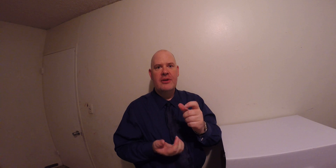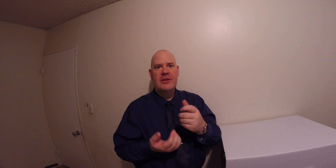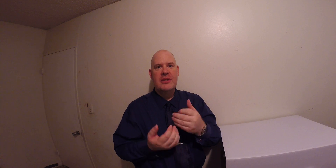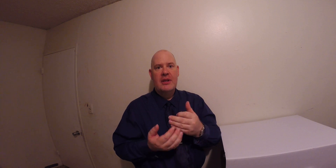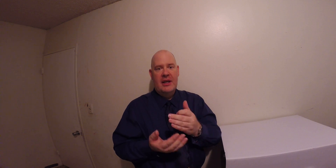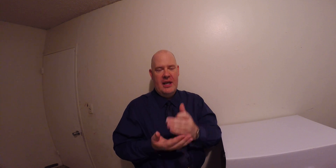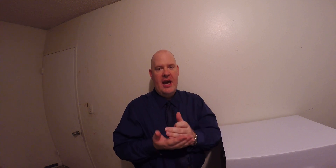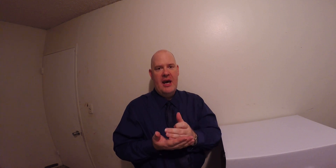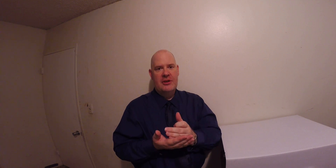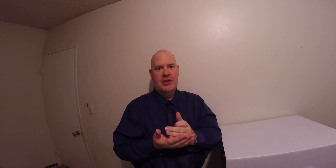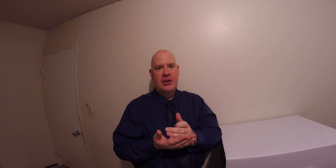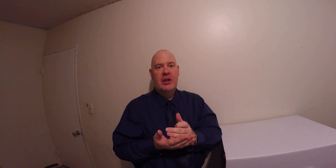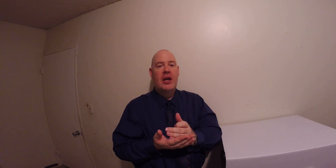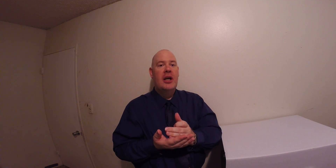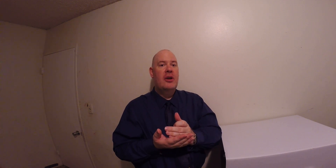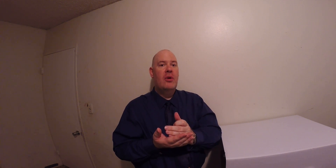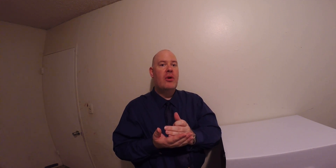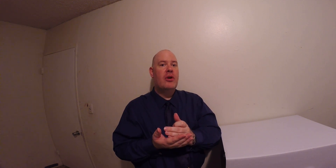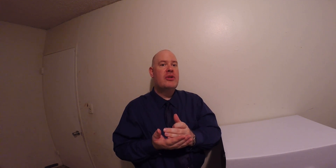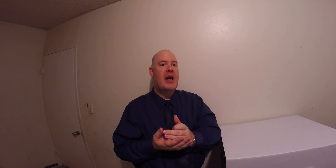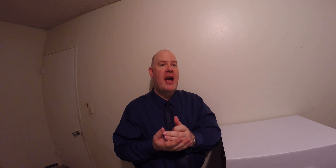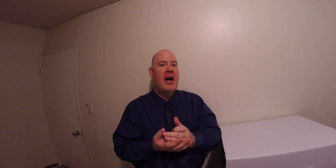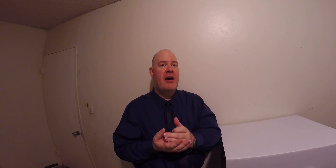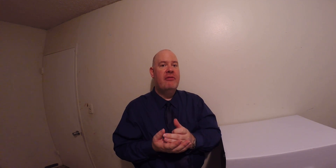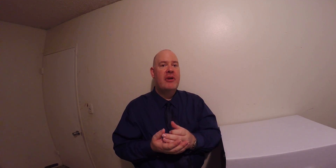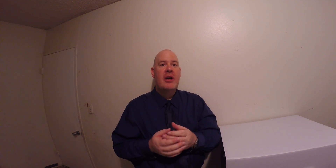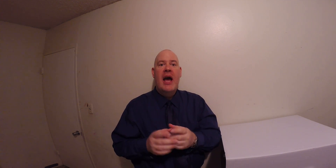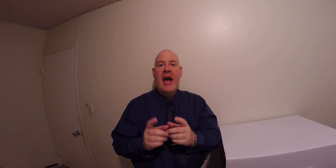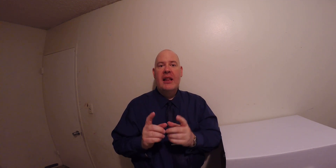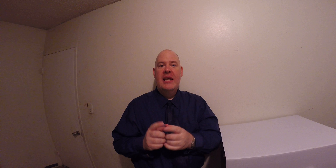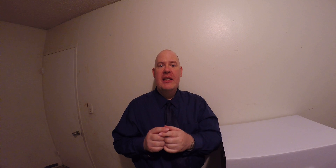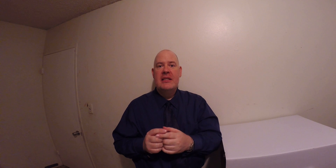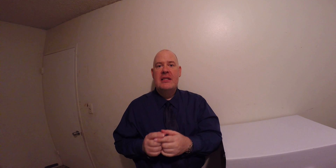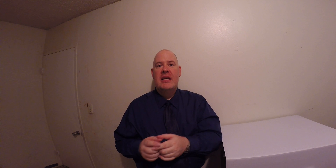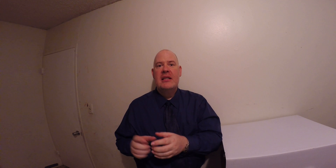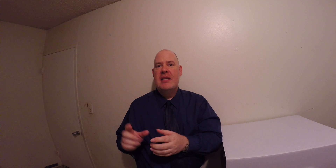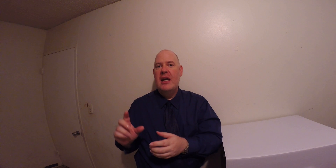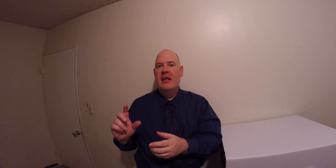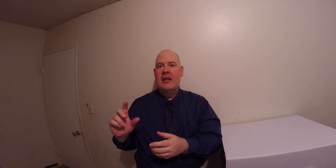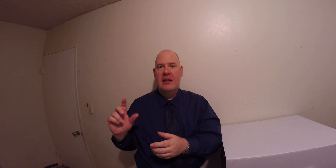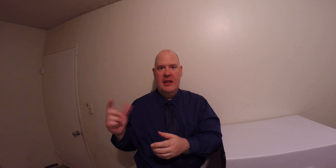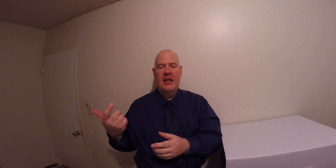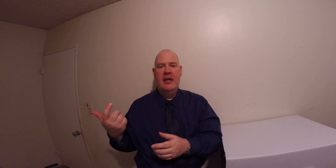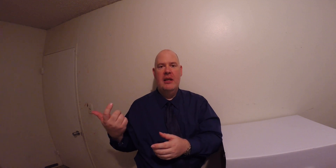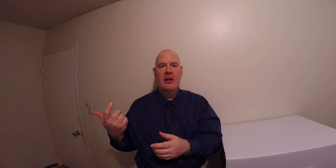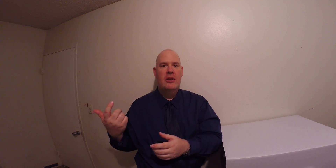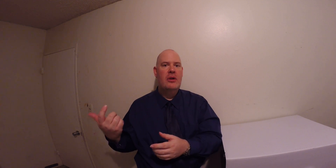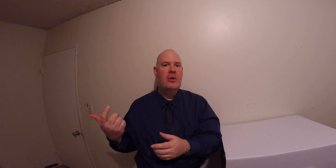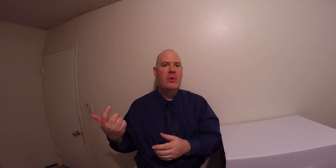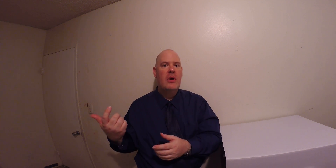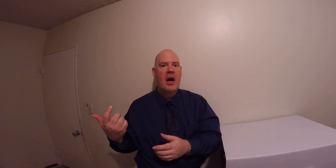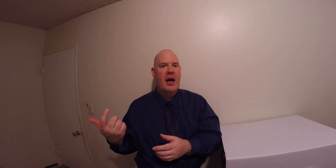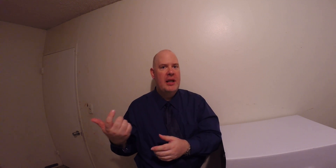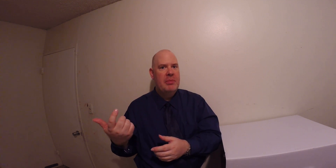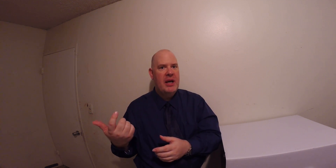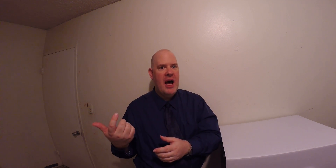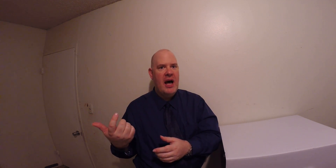$40,000 cash in order to have at least 10 clean new honeybee